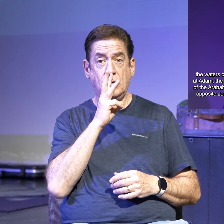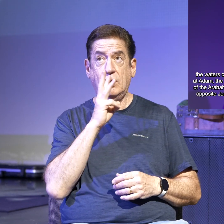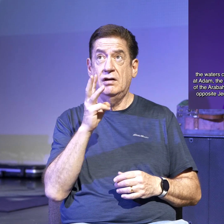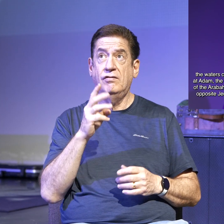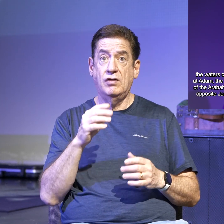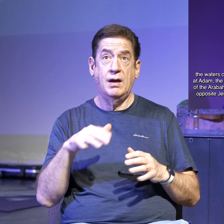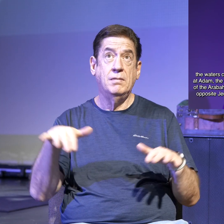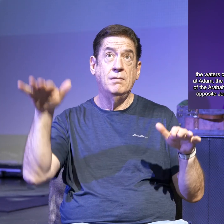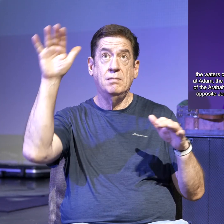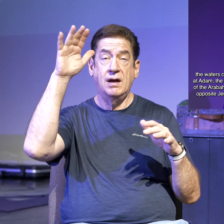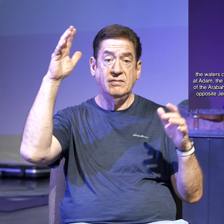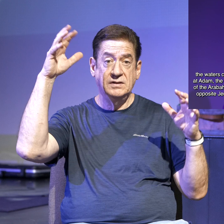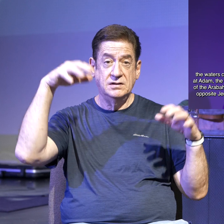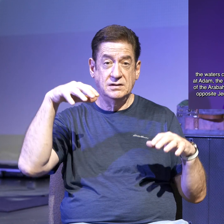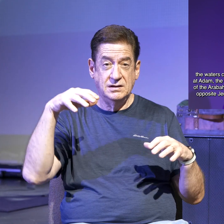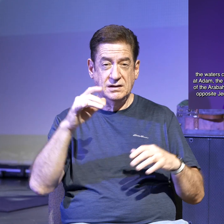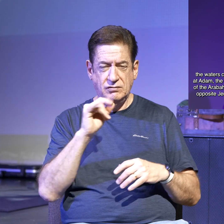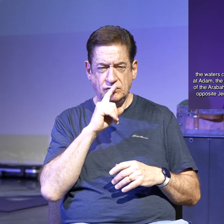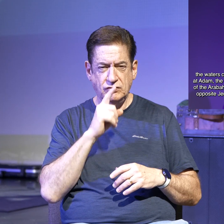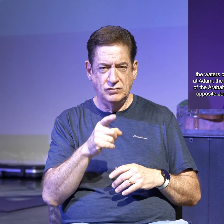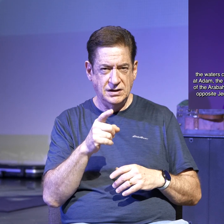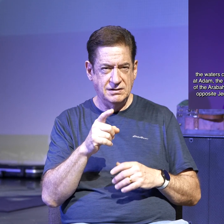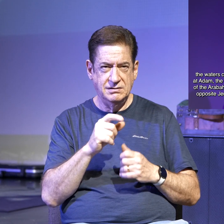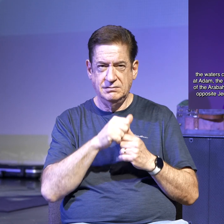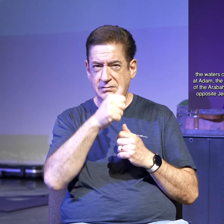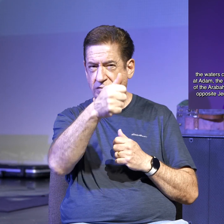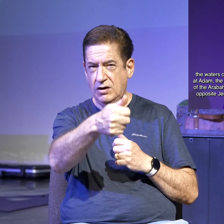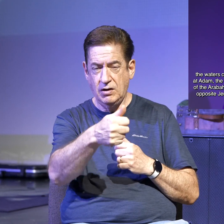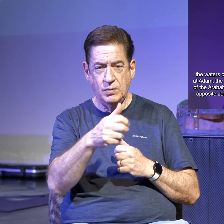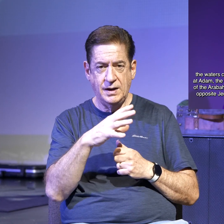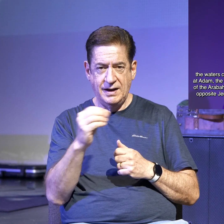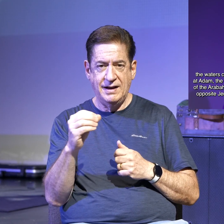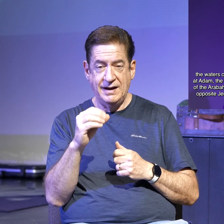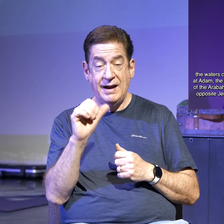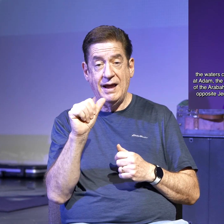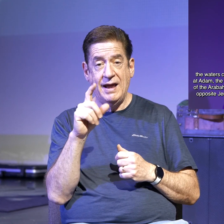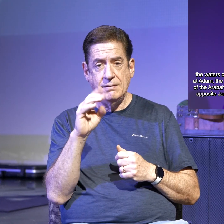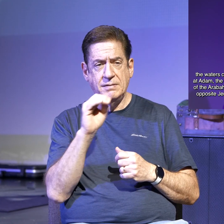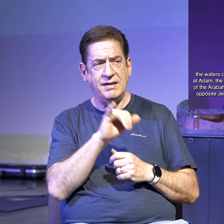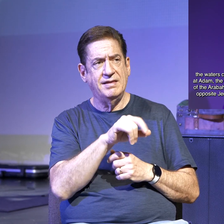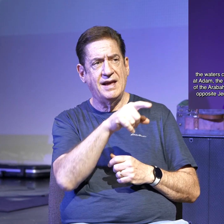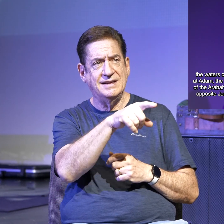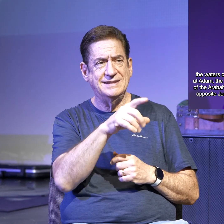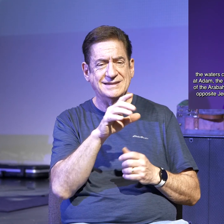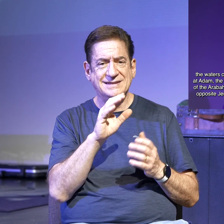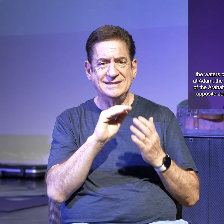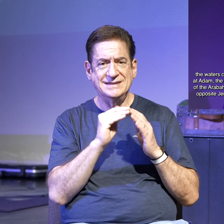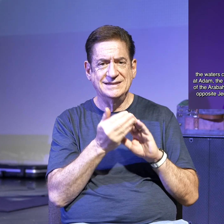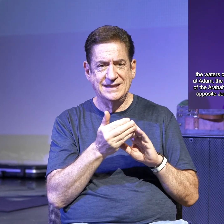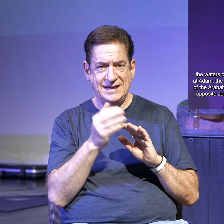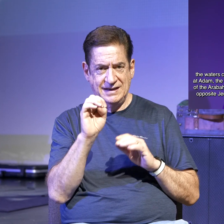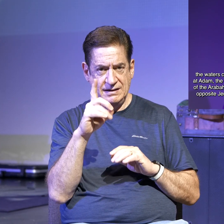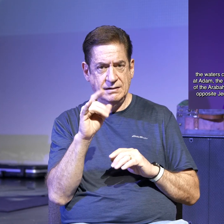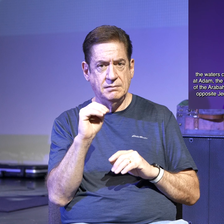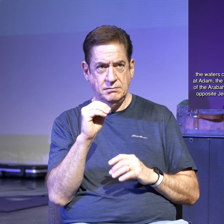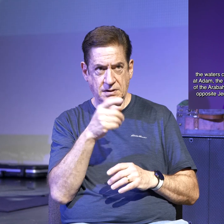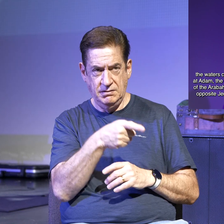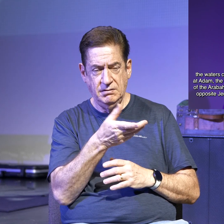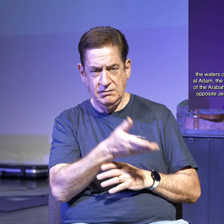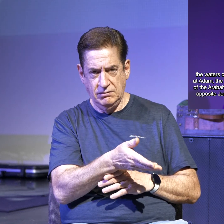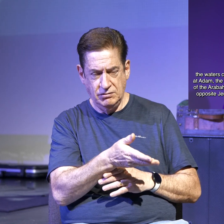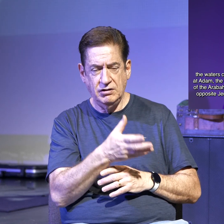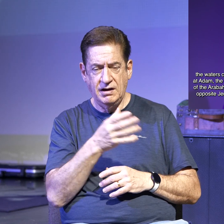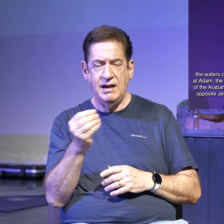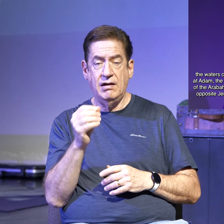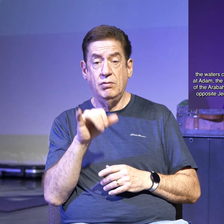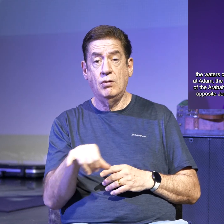stood and rose up in a heap very far away at Adam, the city that is beside Zarethan,